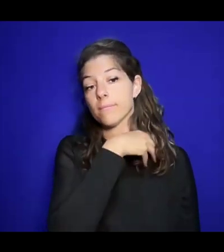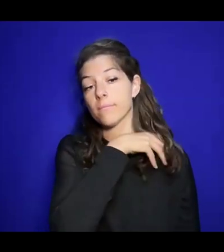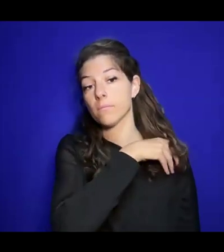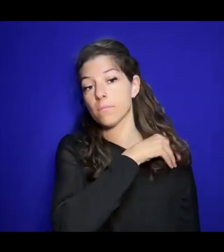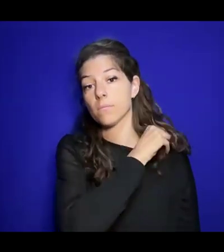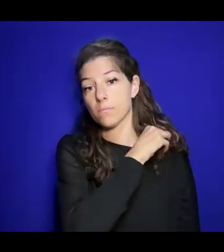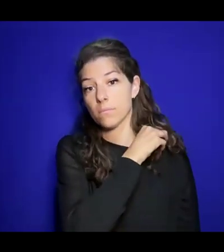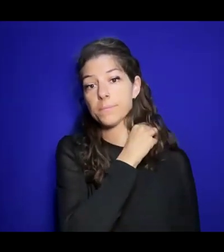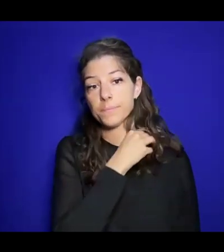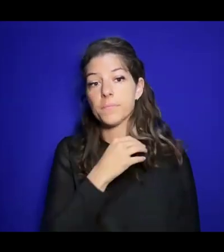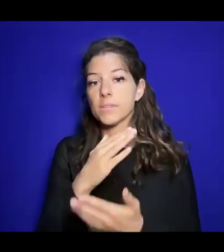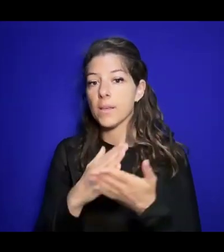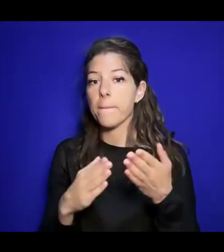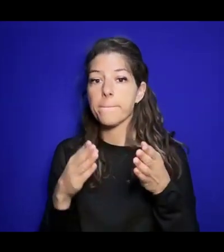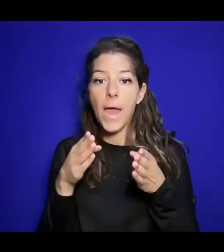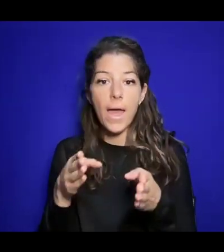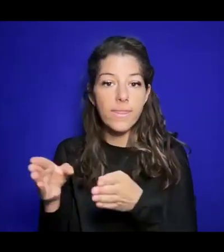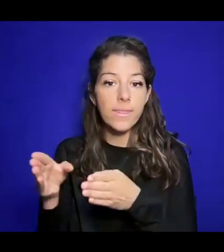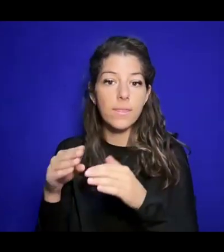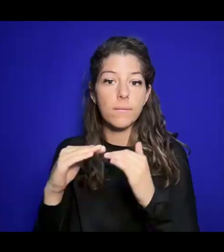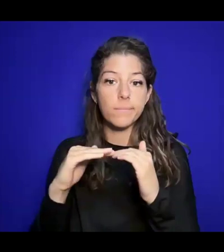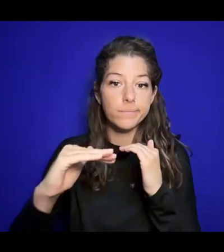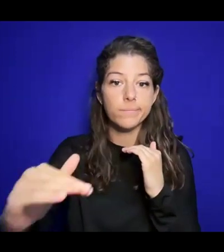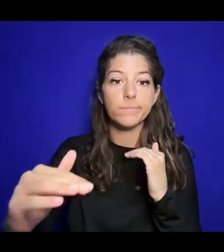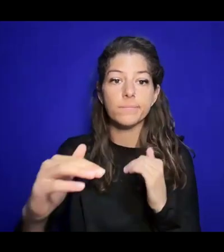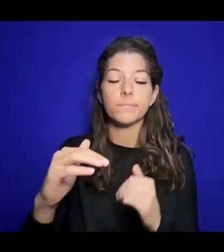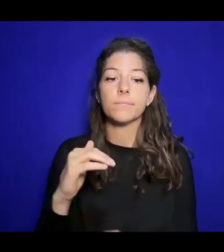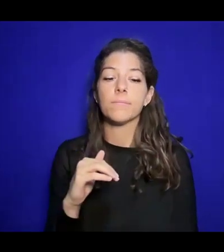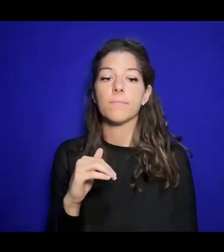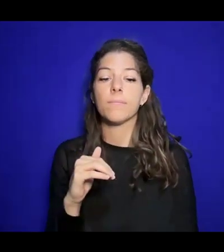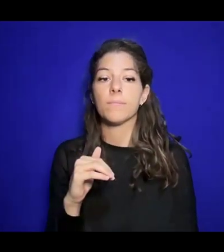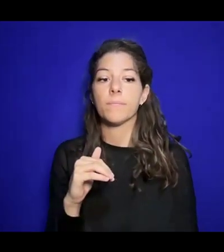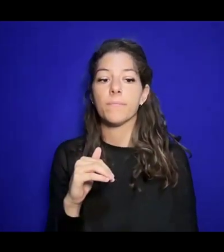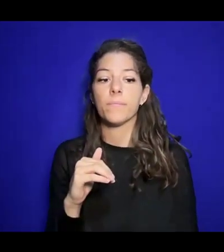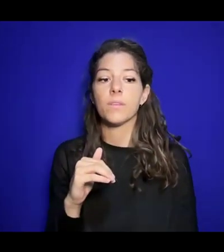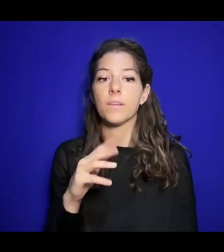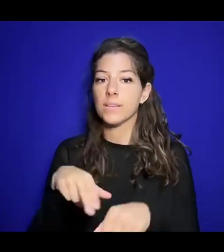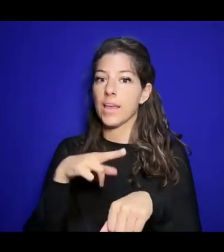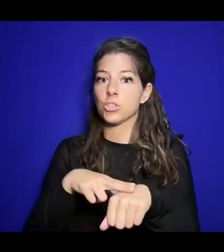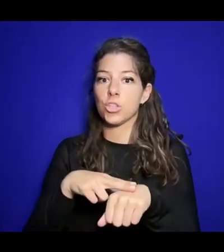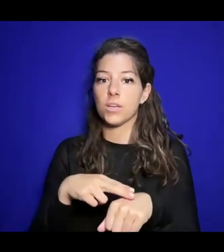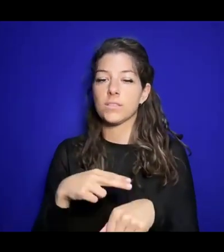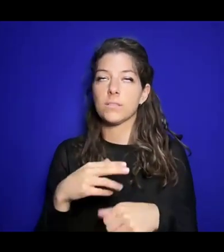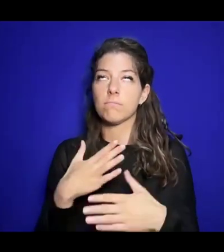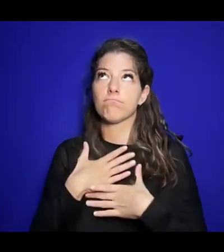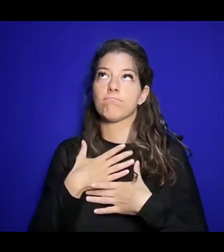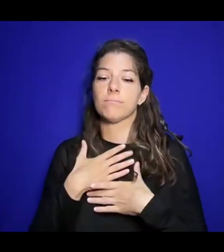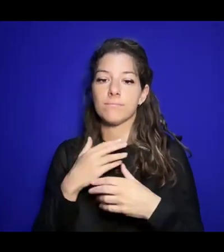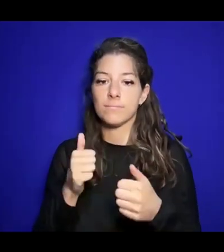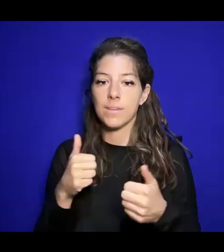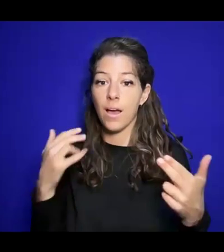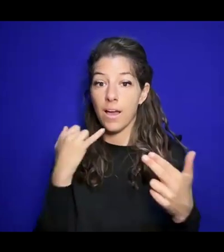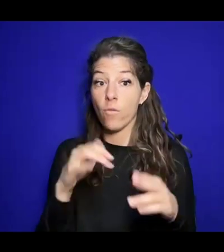put some paths down, maybe some paths, because being out in nature is so fulfilling. If it's open